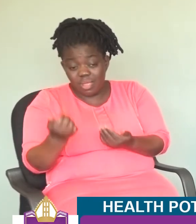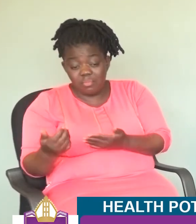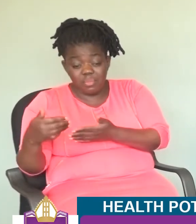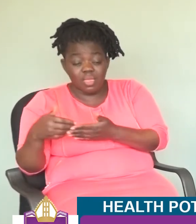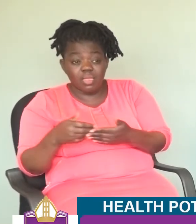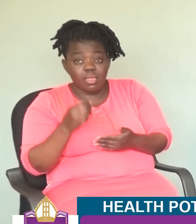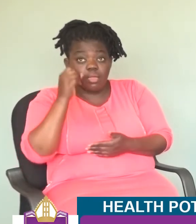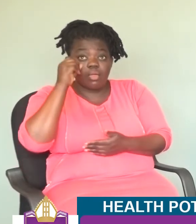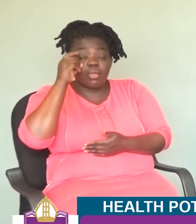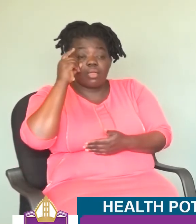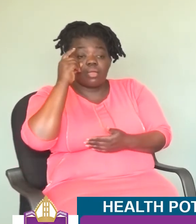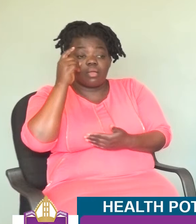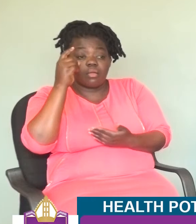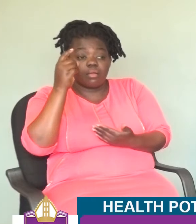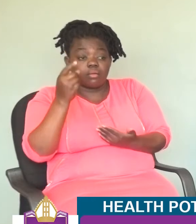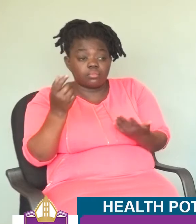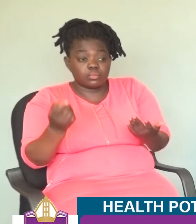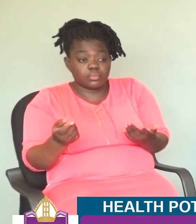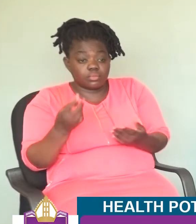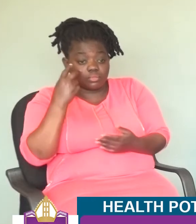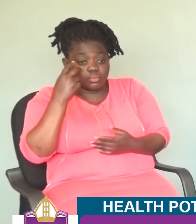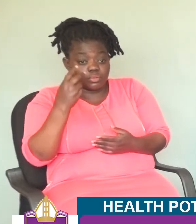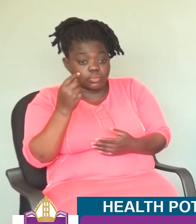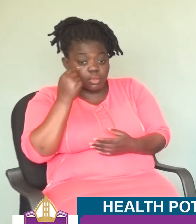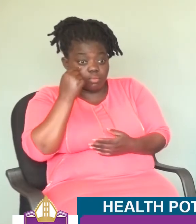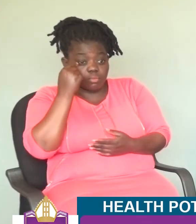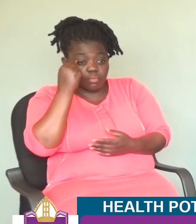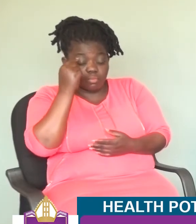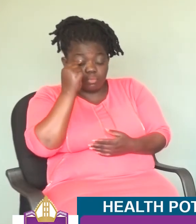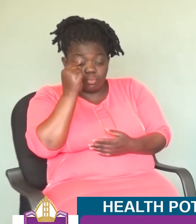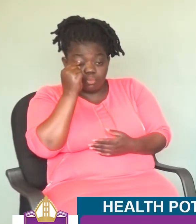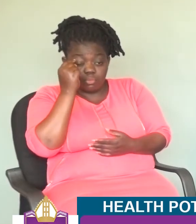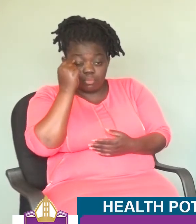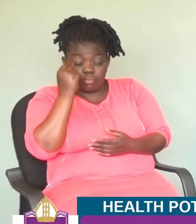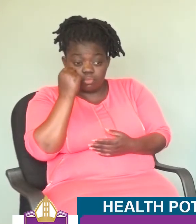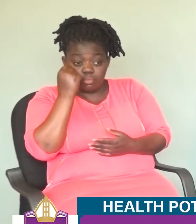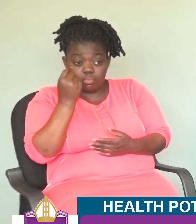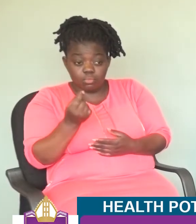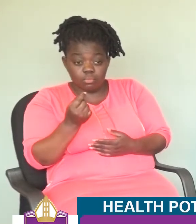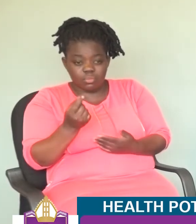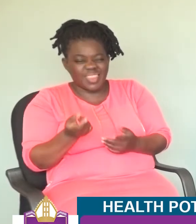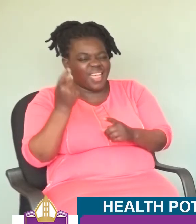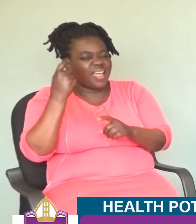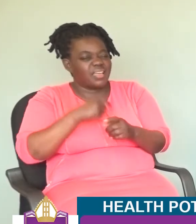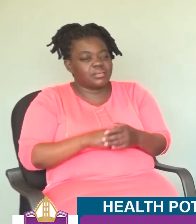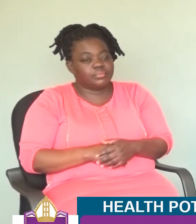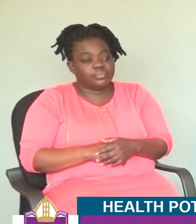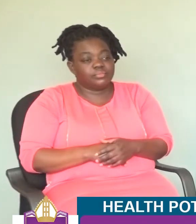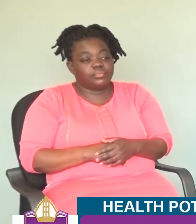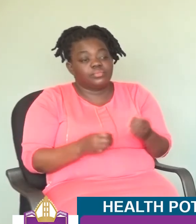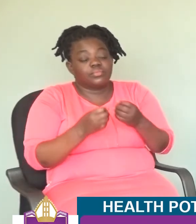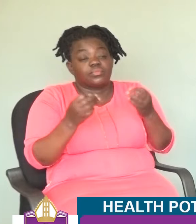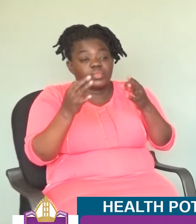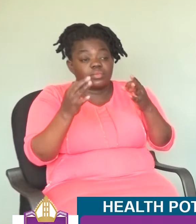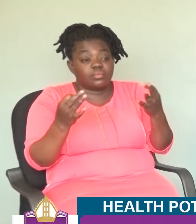eyes. The lids, as you see, these lids here are closing their eyes. They are very, very complex. There's a lot of